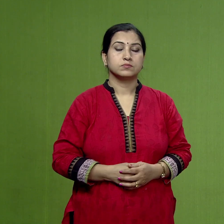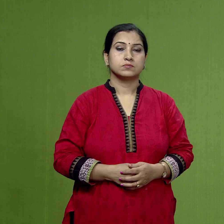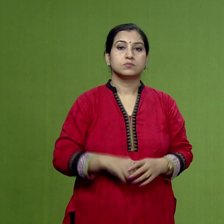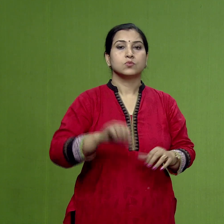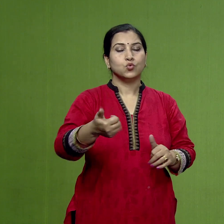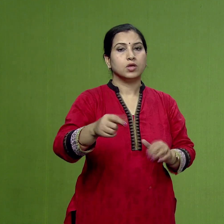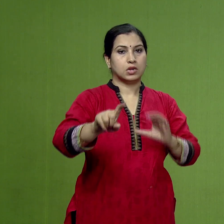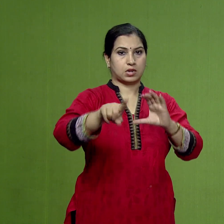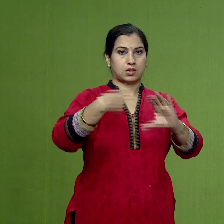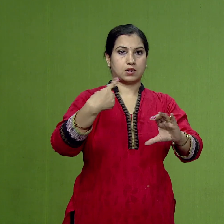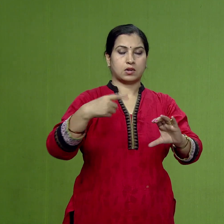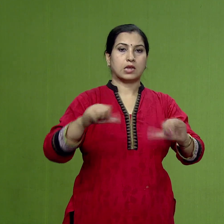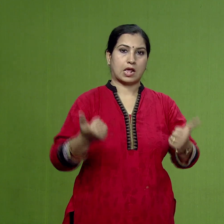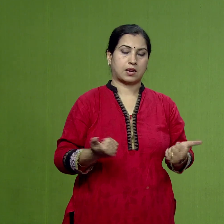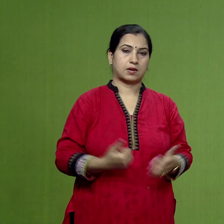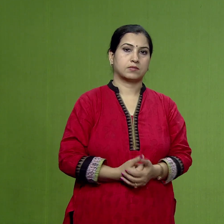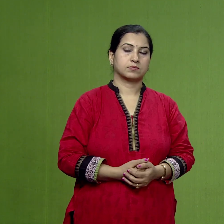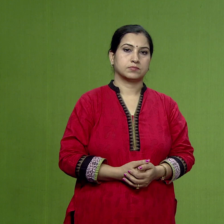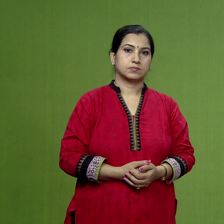you can contact us at